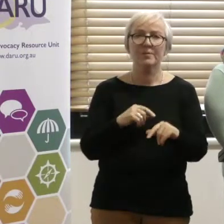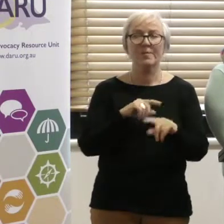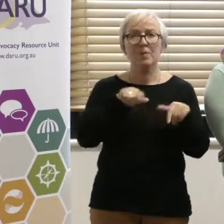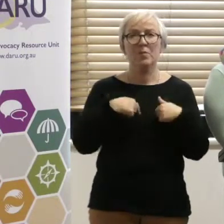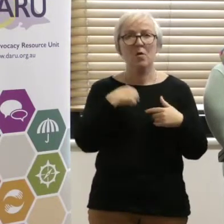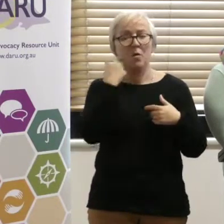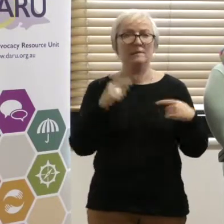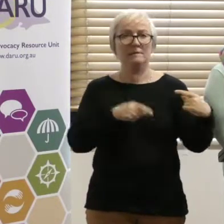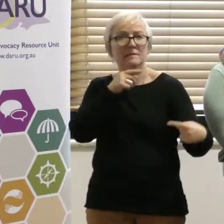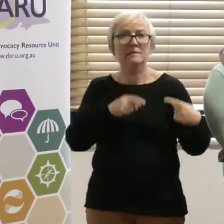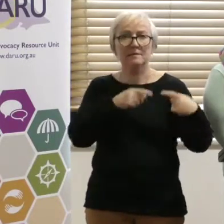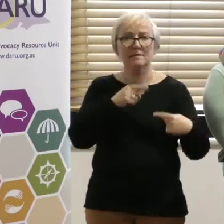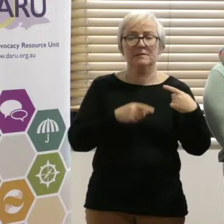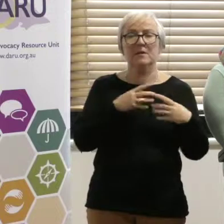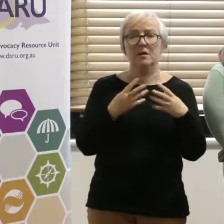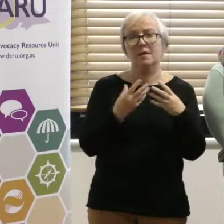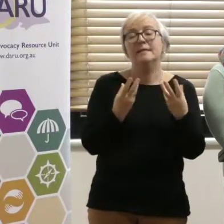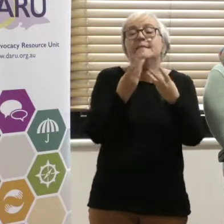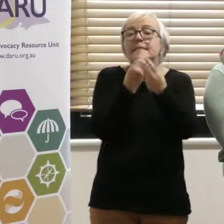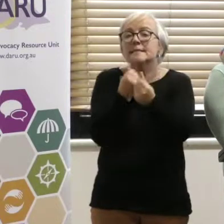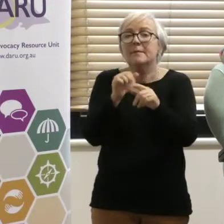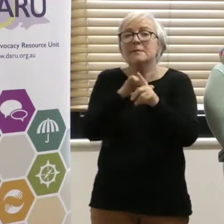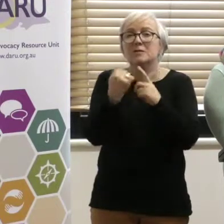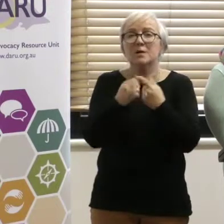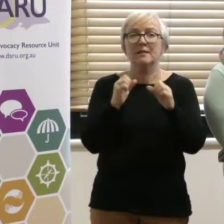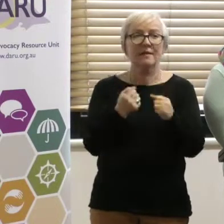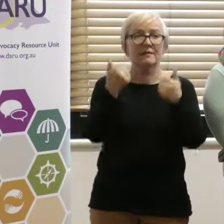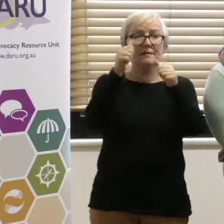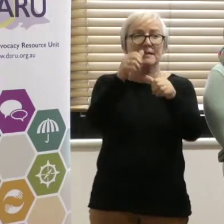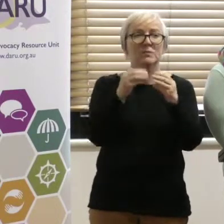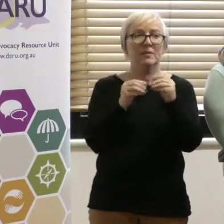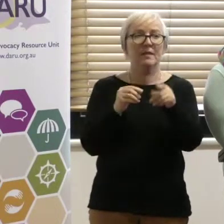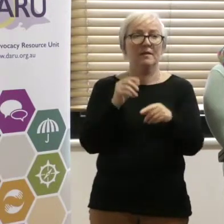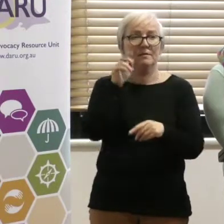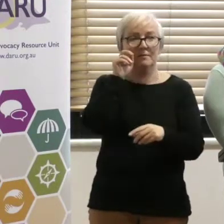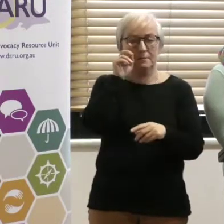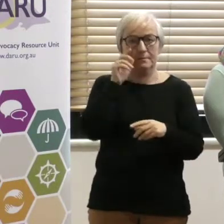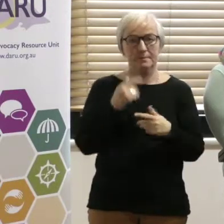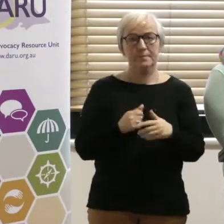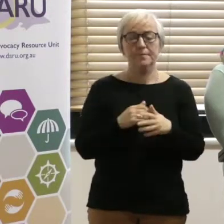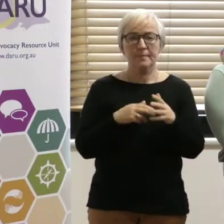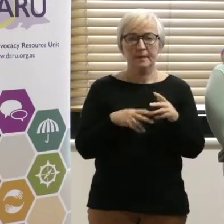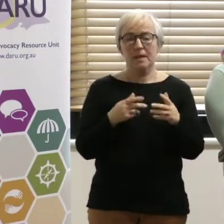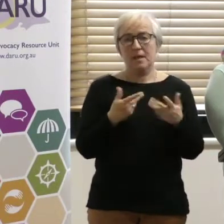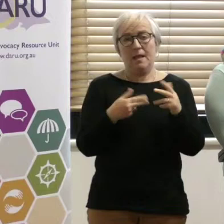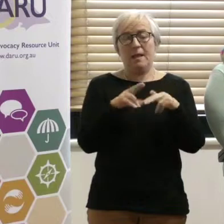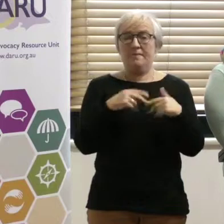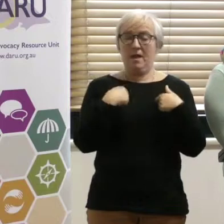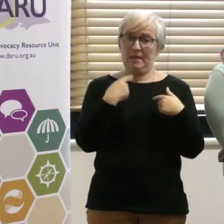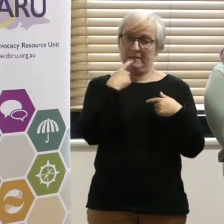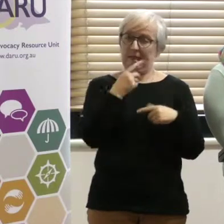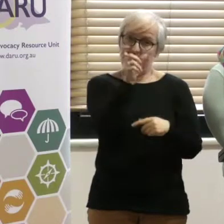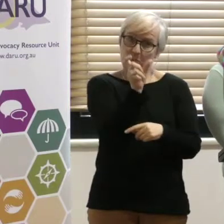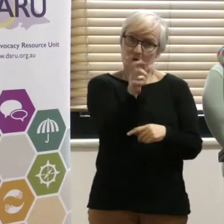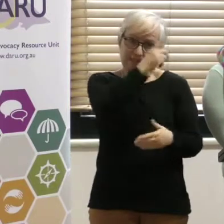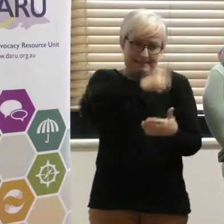some people do have success with that. I've had a few where I've had callers come back to me saying that as soon as I mentioned the word discrimination,